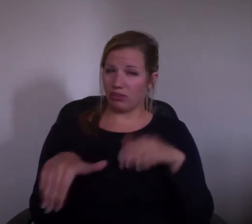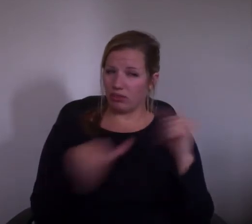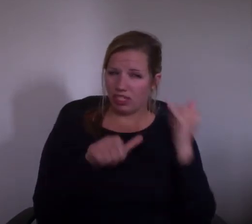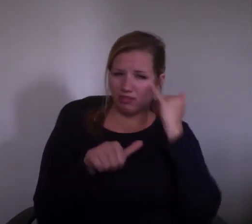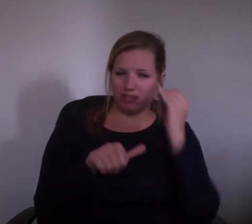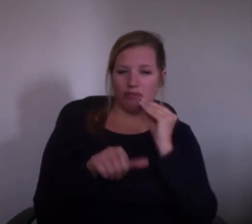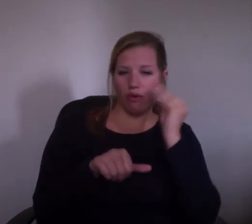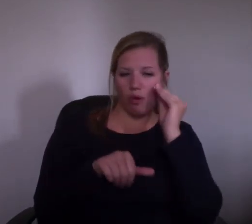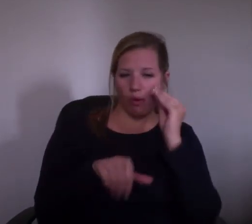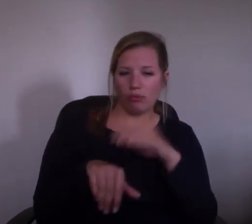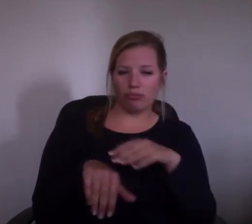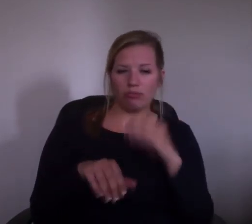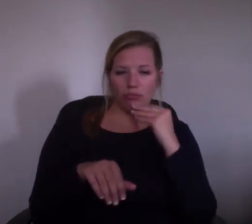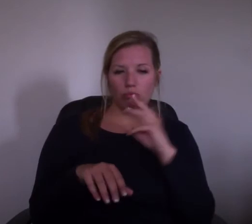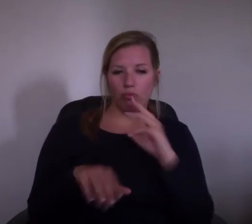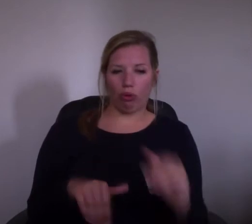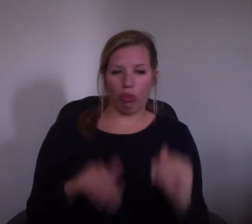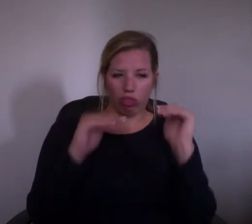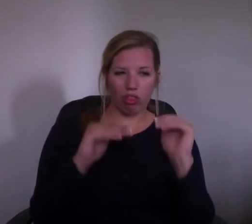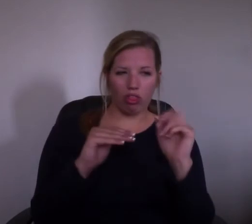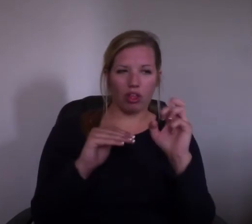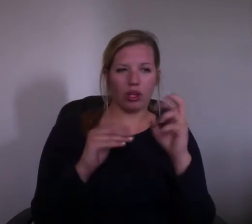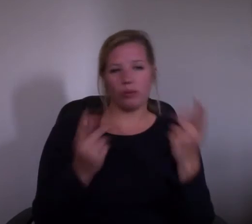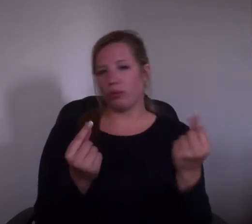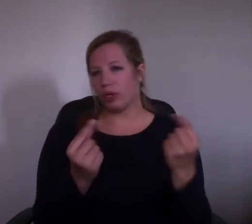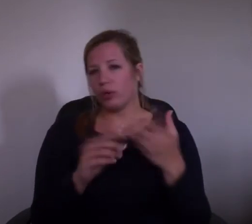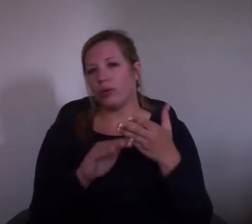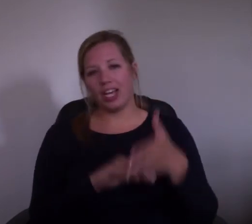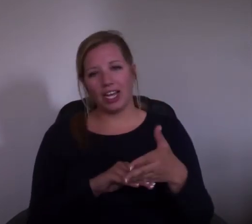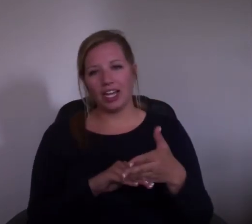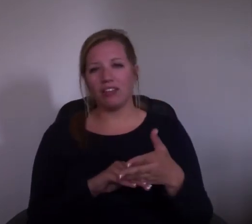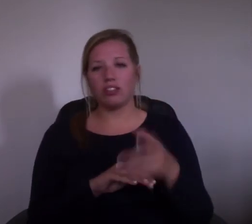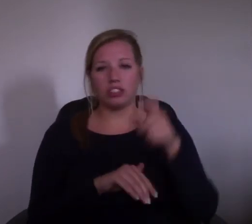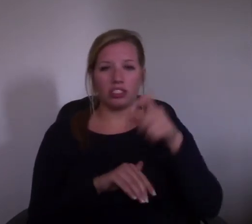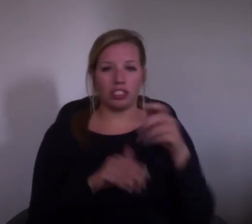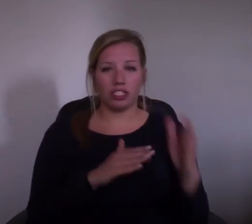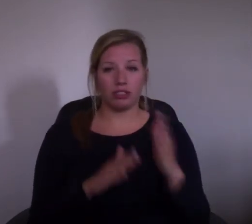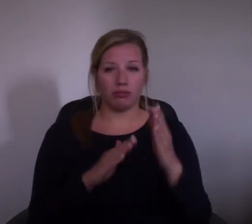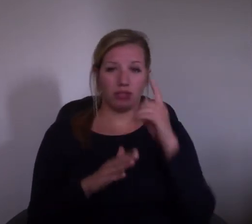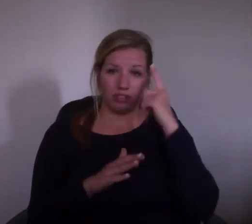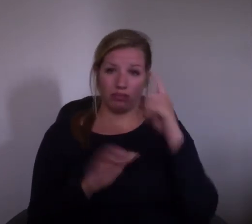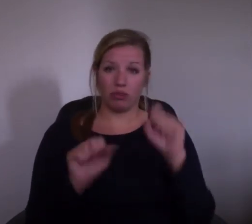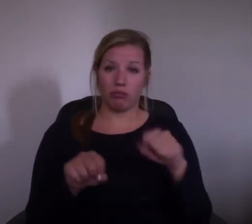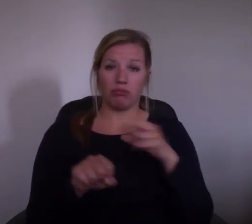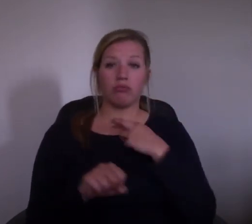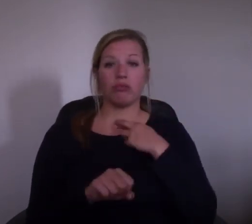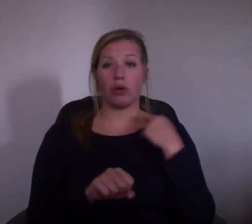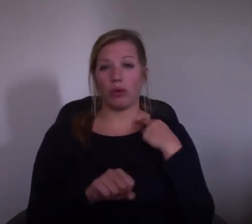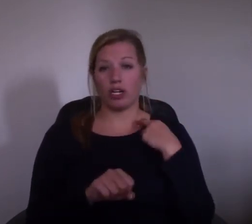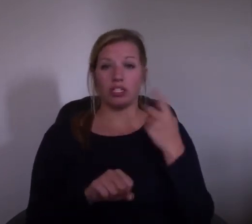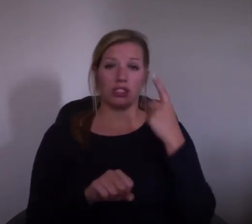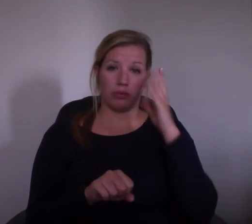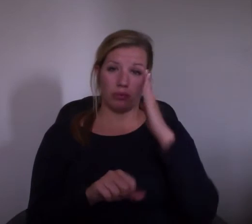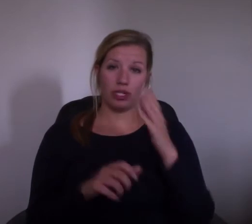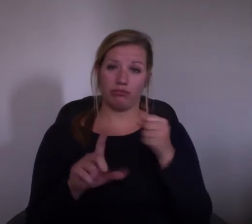to recover after your home is flooded? So you need to plan for those risks that will impact you and your family. Plan